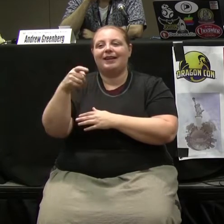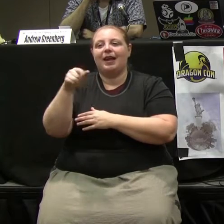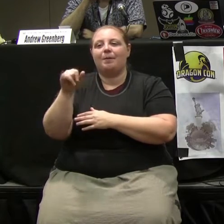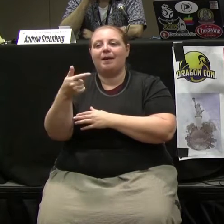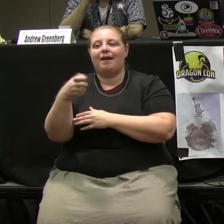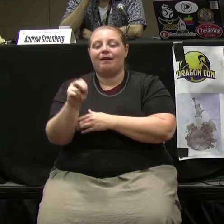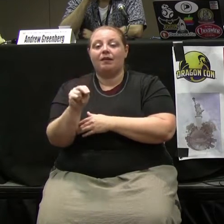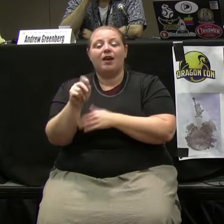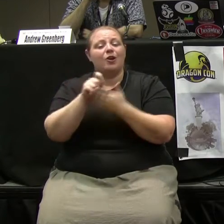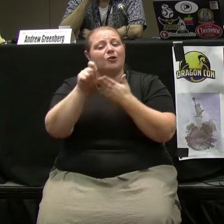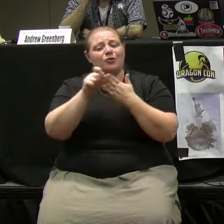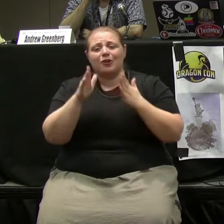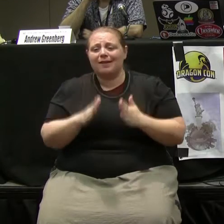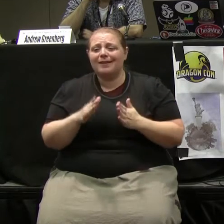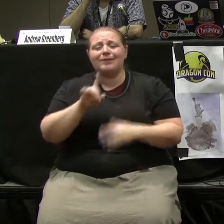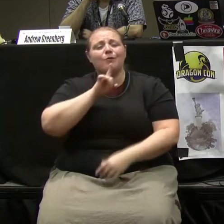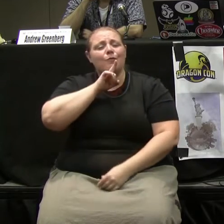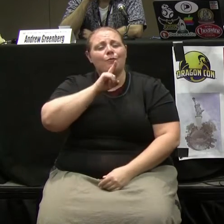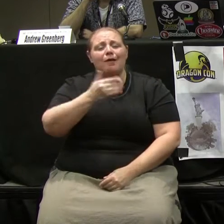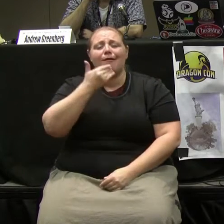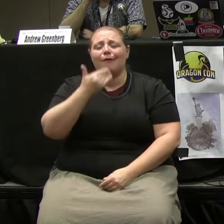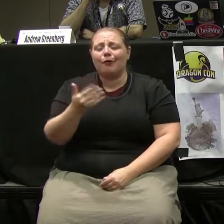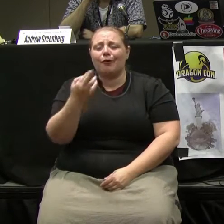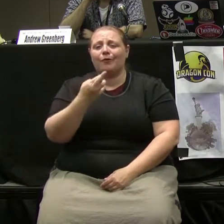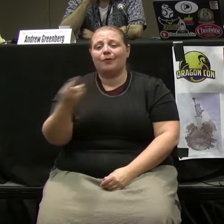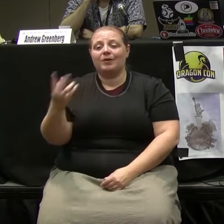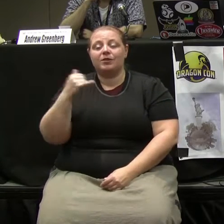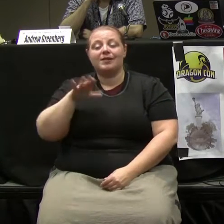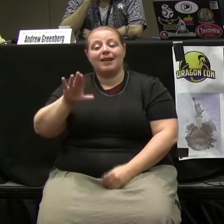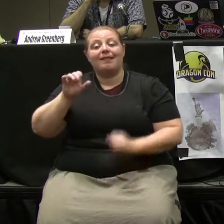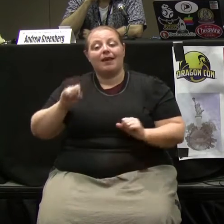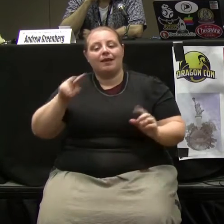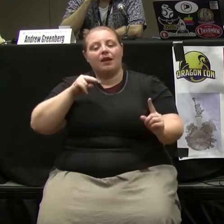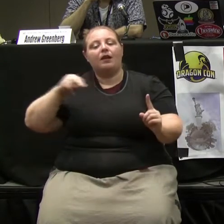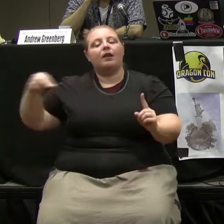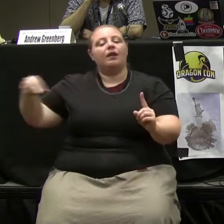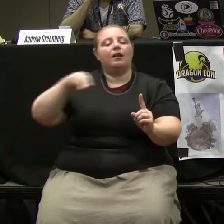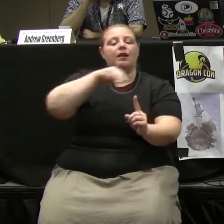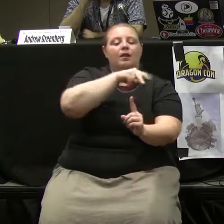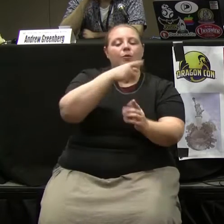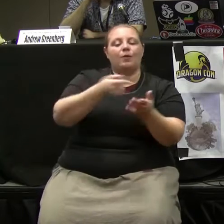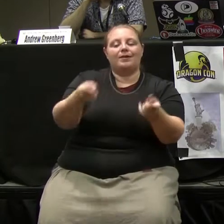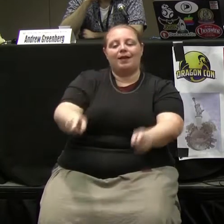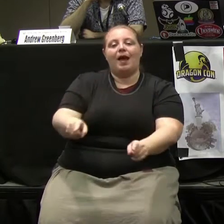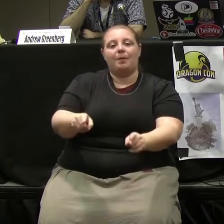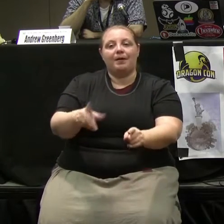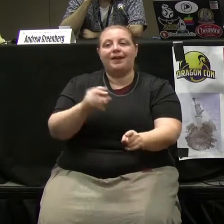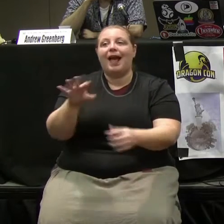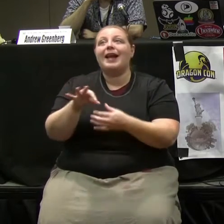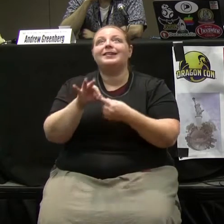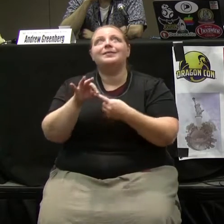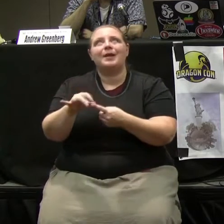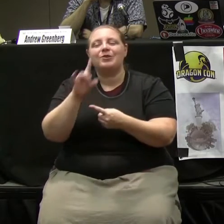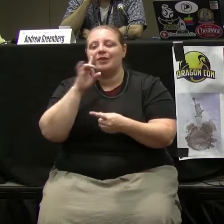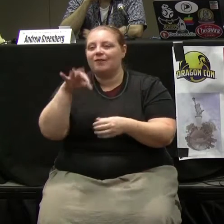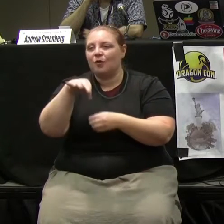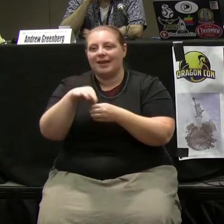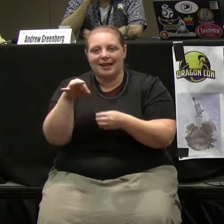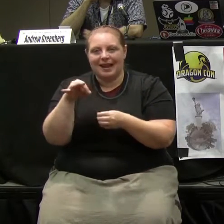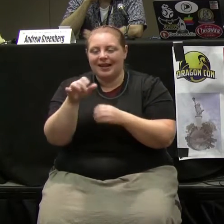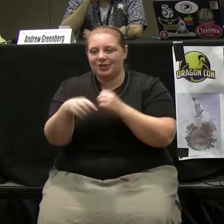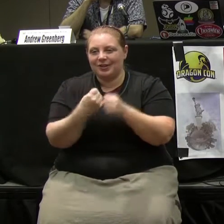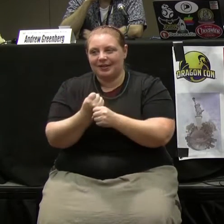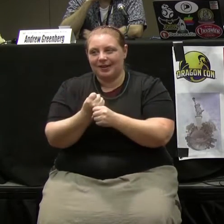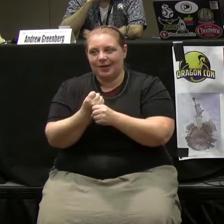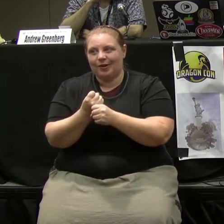great resources, and they have a really good eagle-eye view of what's happening, and especially in an election year, to have a story about